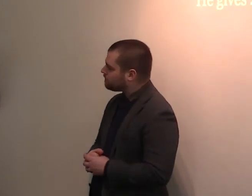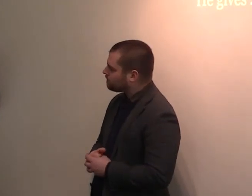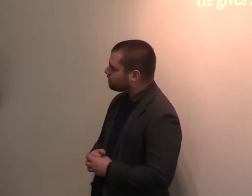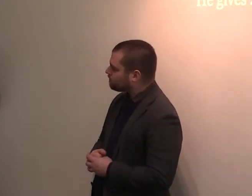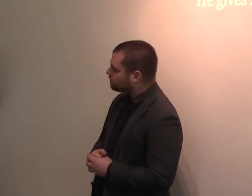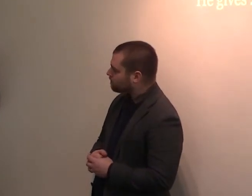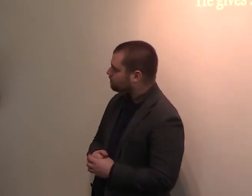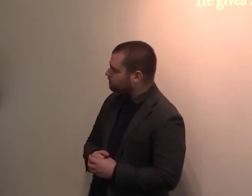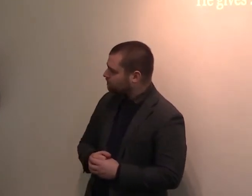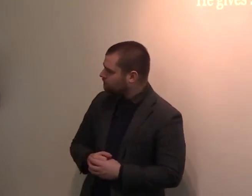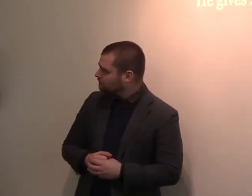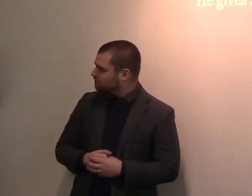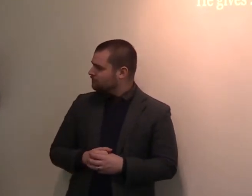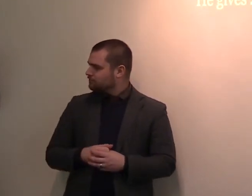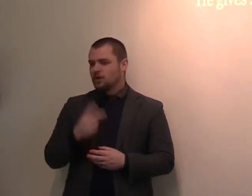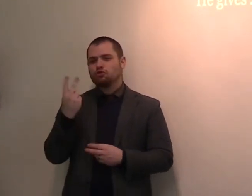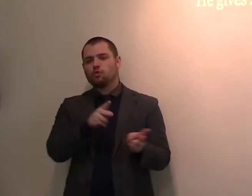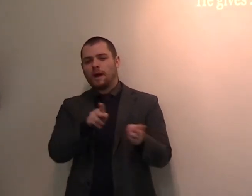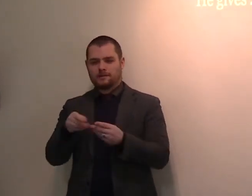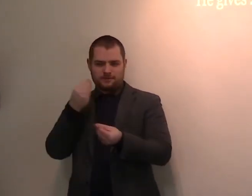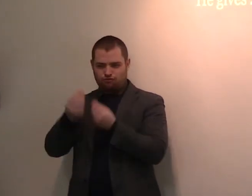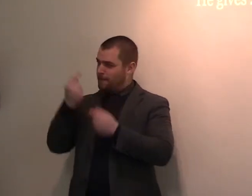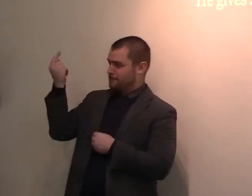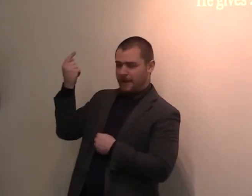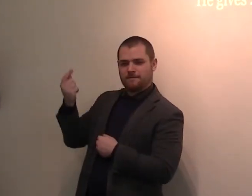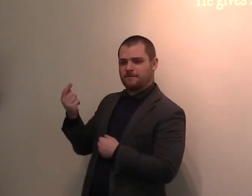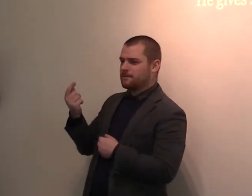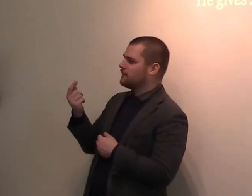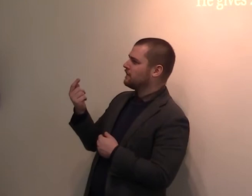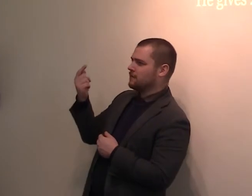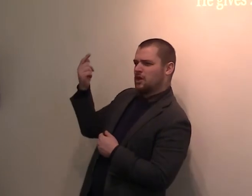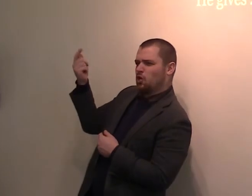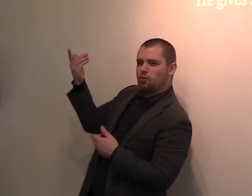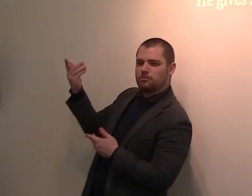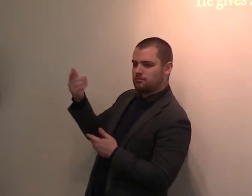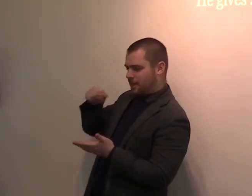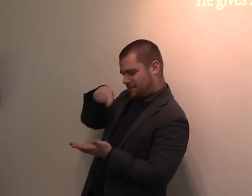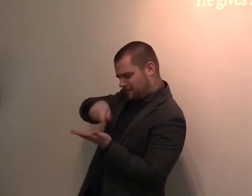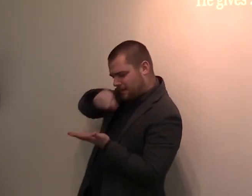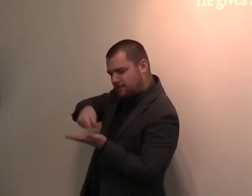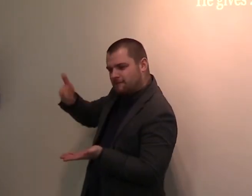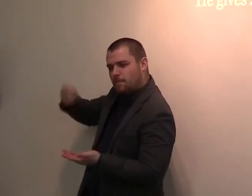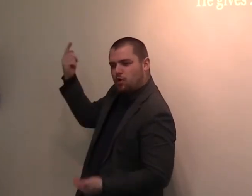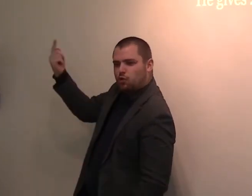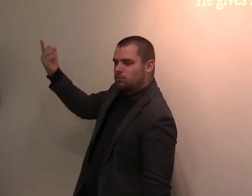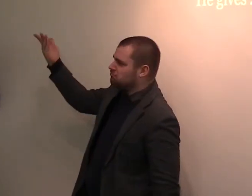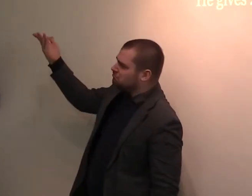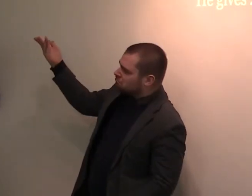to describe, to give a description of who is the sender of the letter. Who is writing? The Lord Jesus